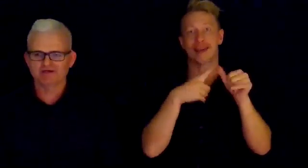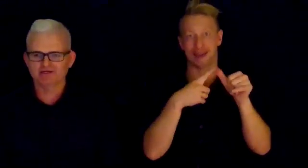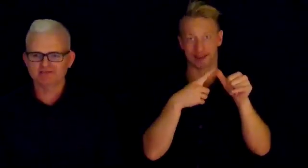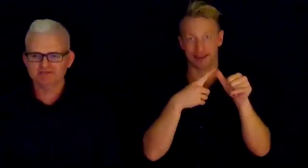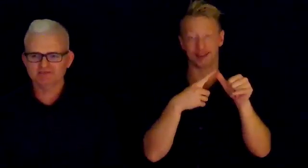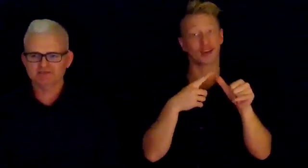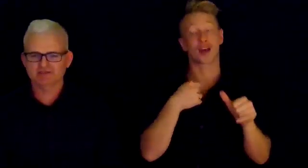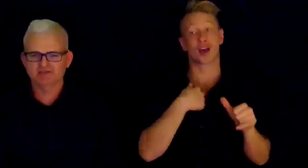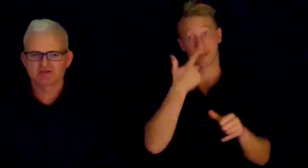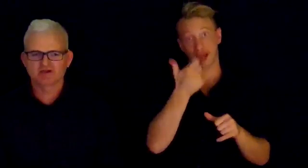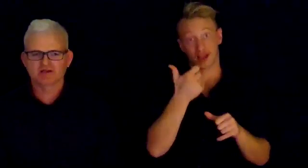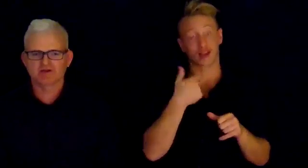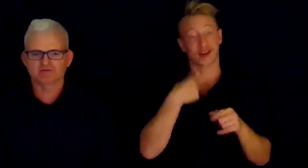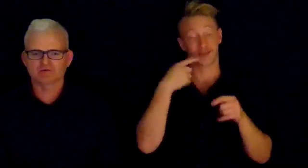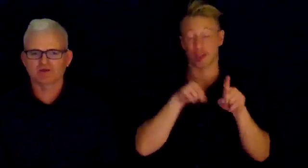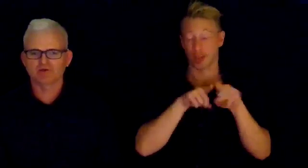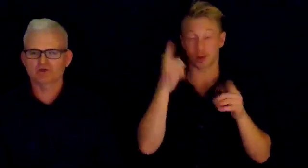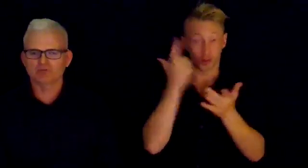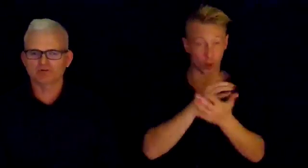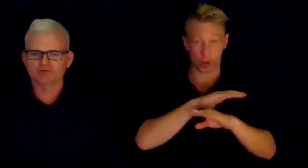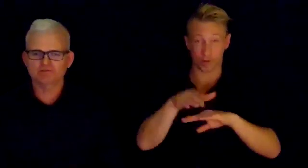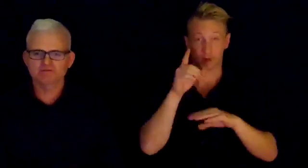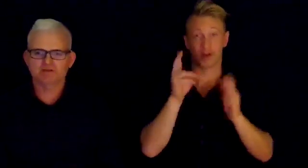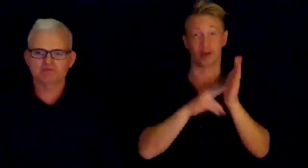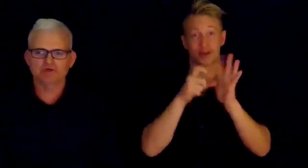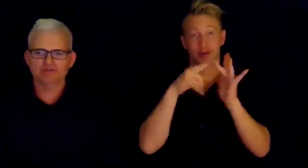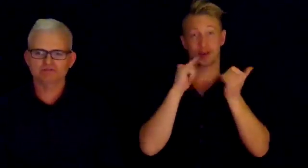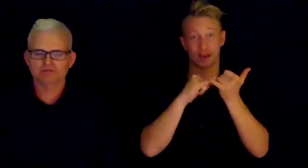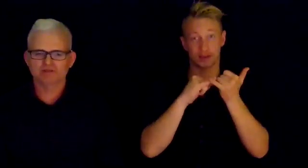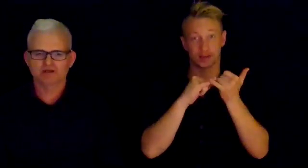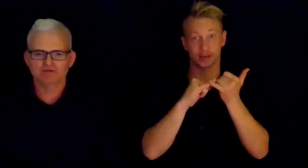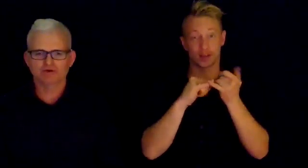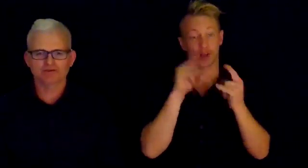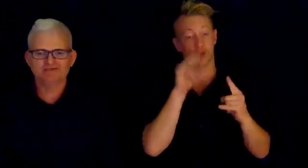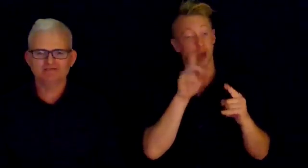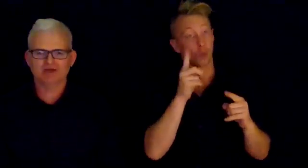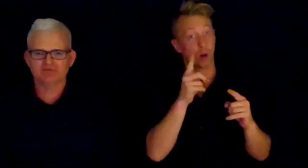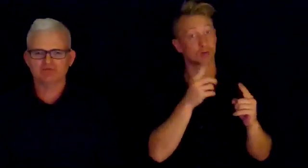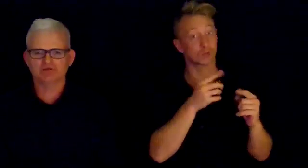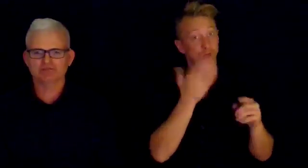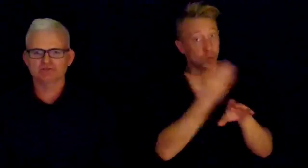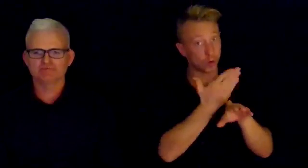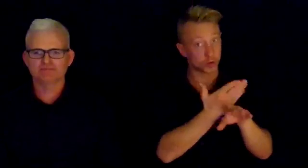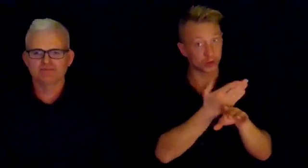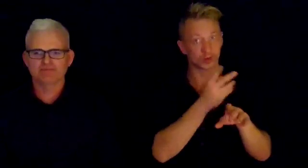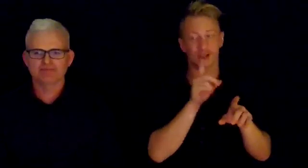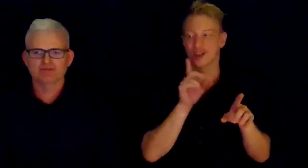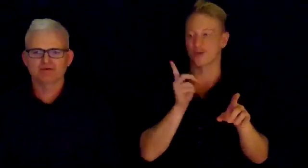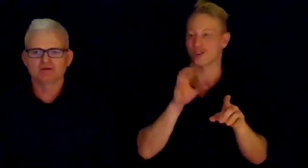about NDIS and look at what things have worked and what things haven't worked.